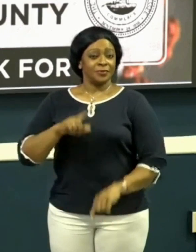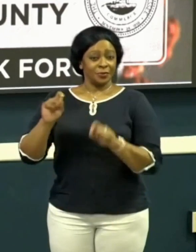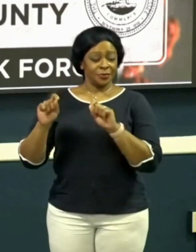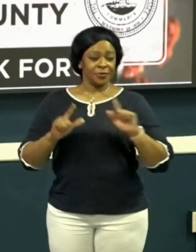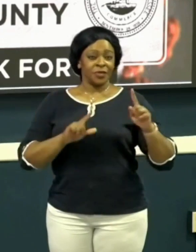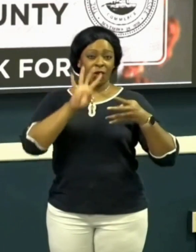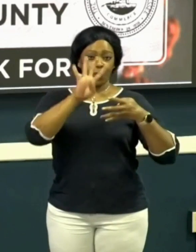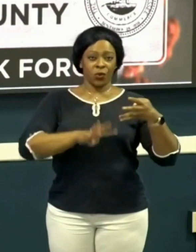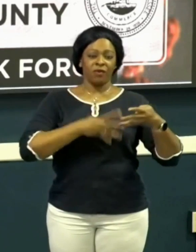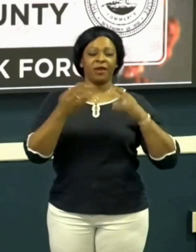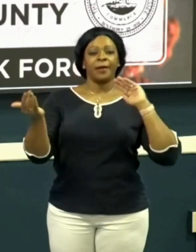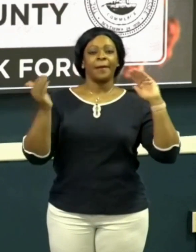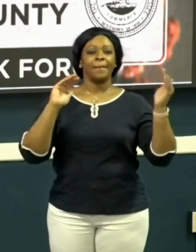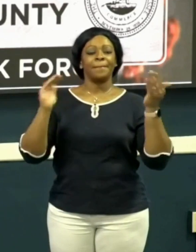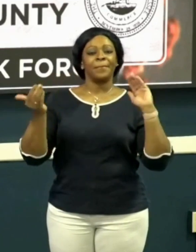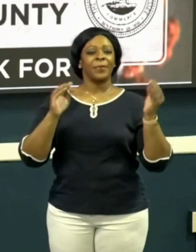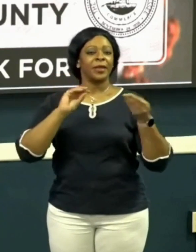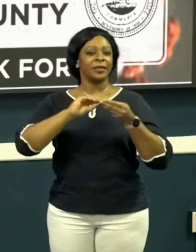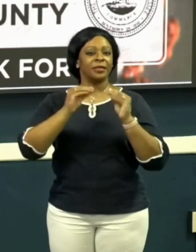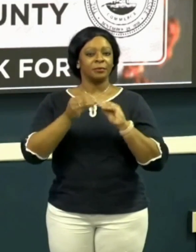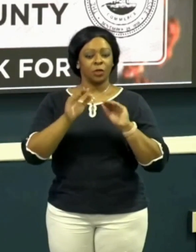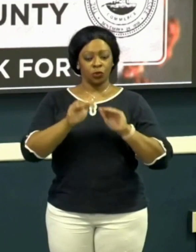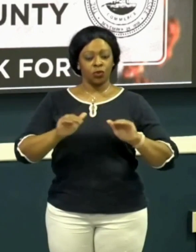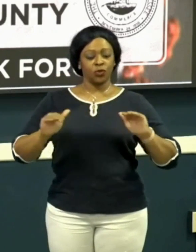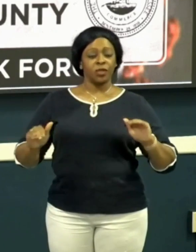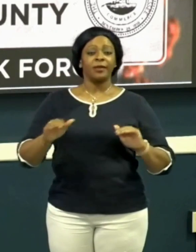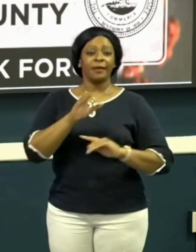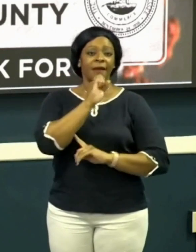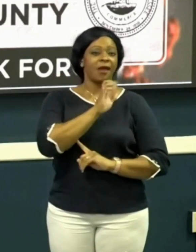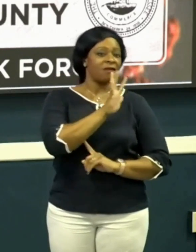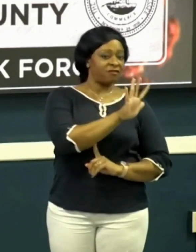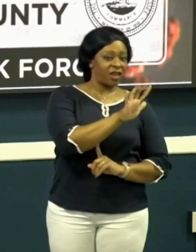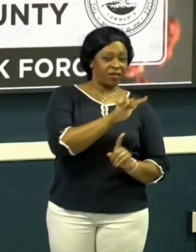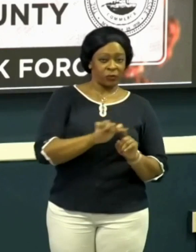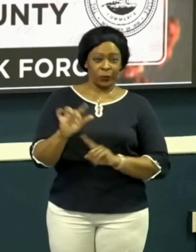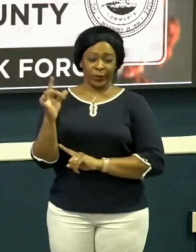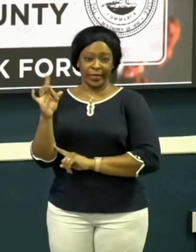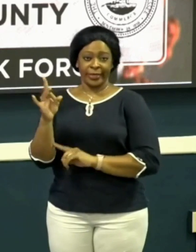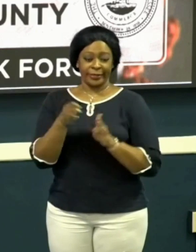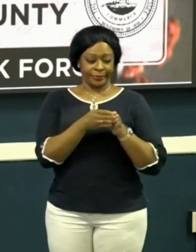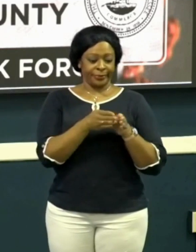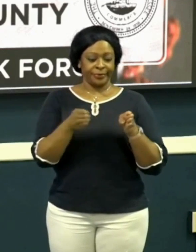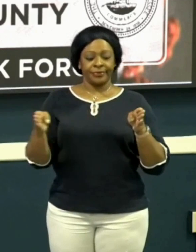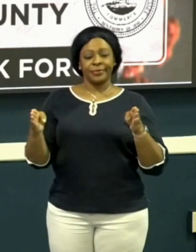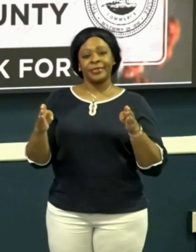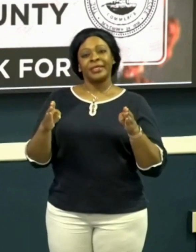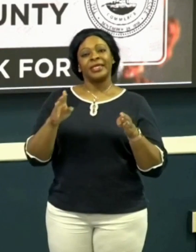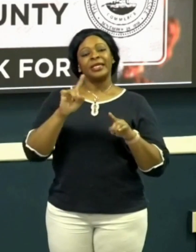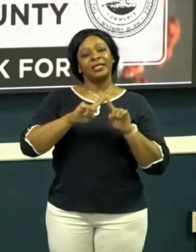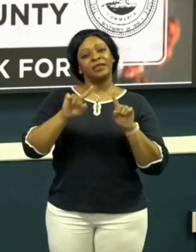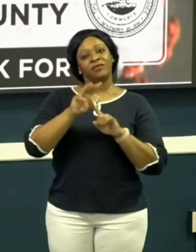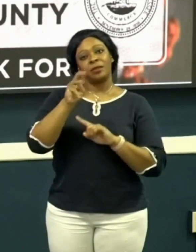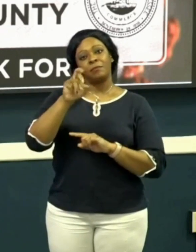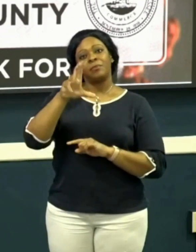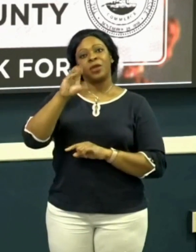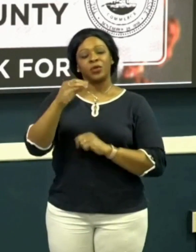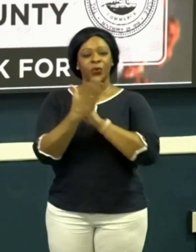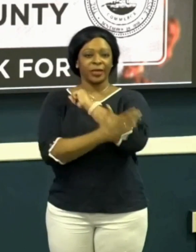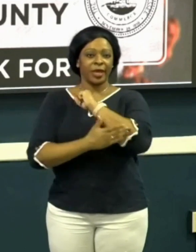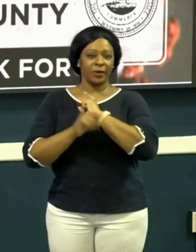This graph compares average case rates of children age 5 to 18 years old in the 6 metro counties of